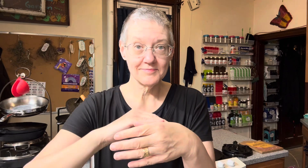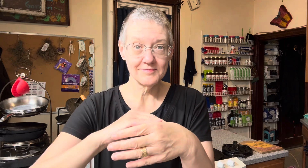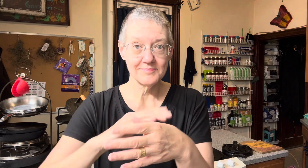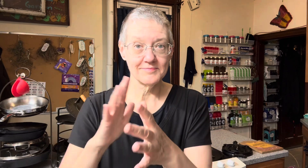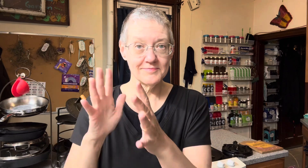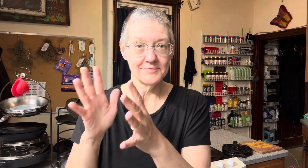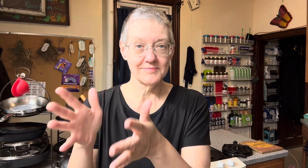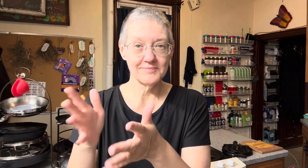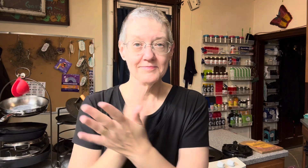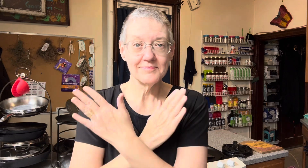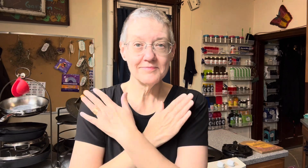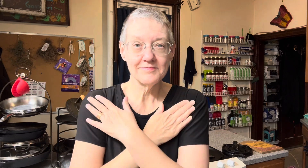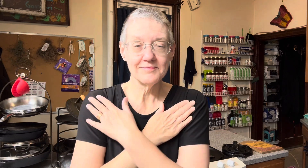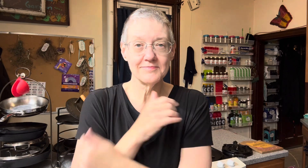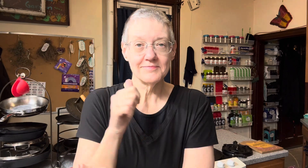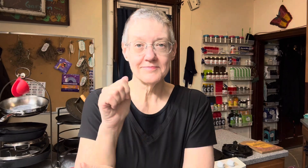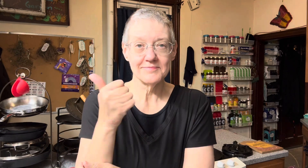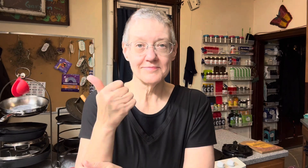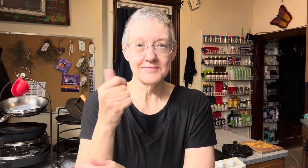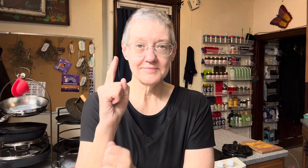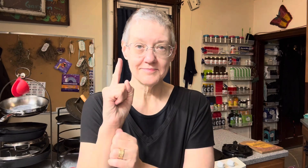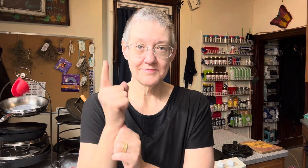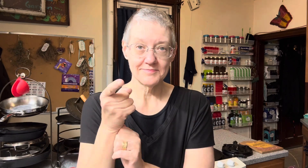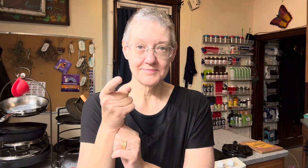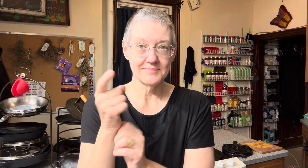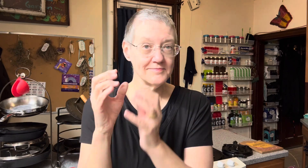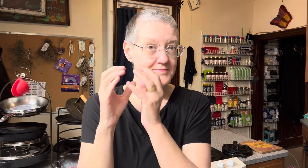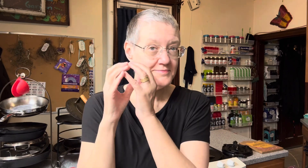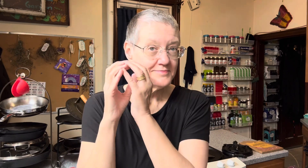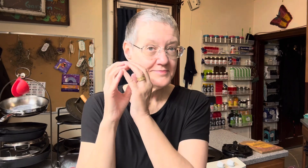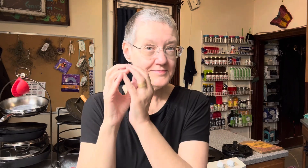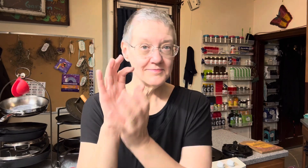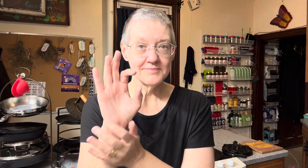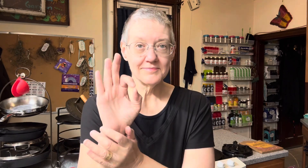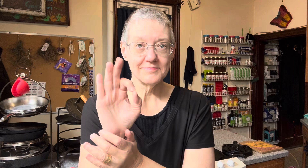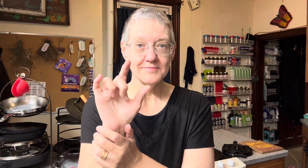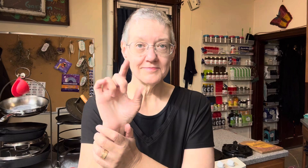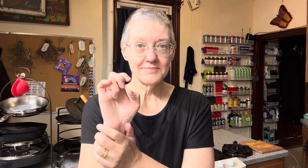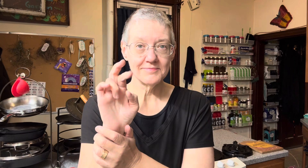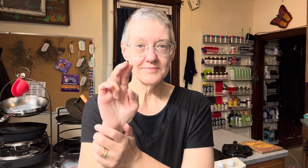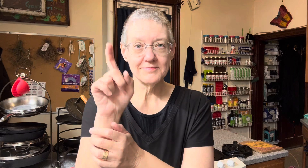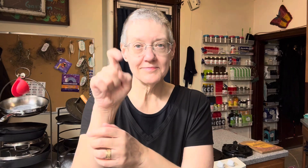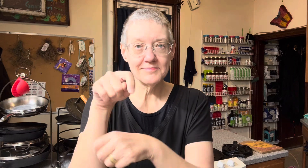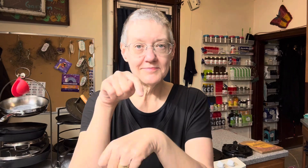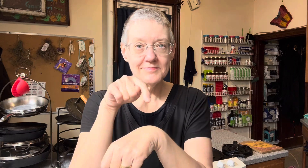it and let it rest for 10 minutes because the coconut flour, it needs time to absorb the liquid.